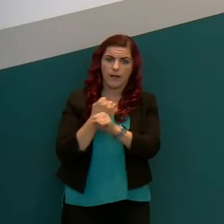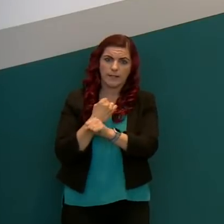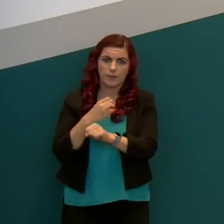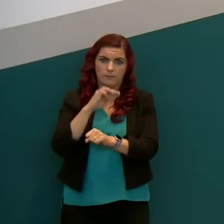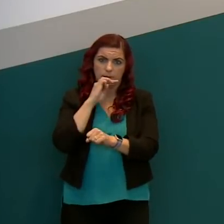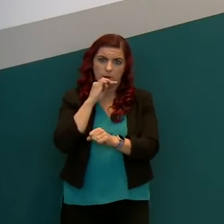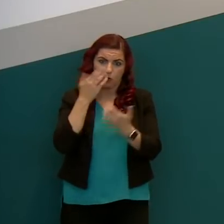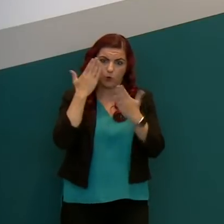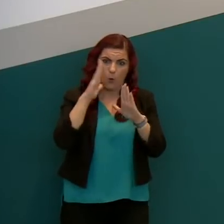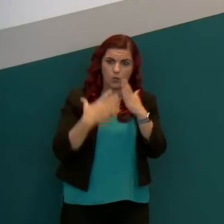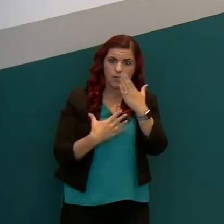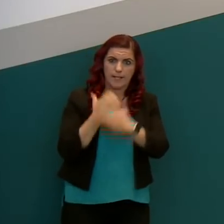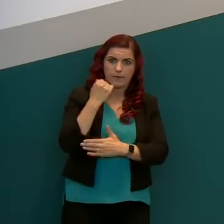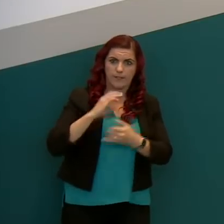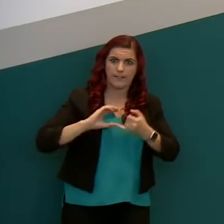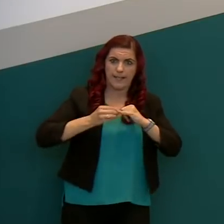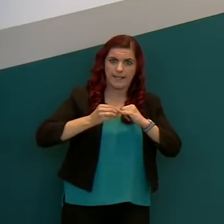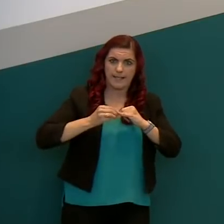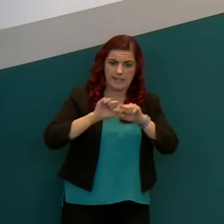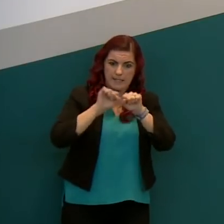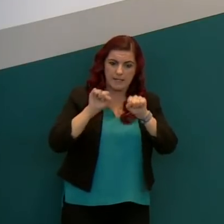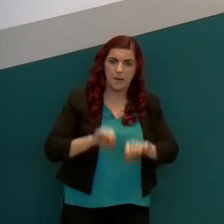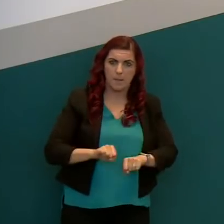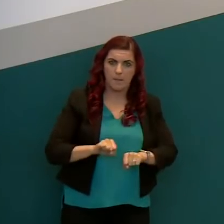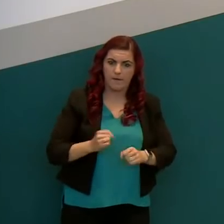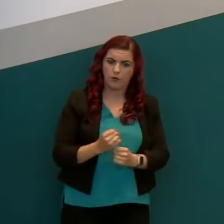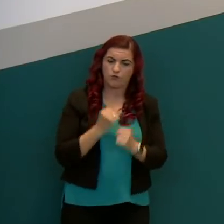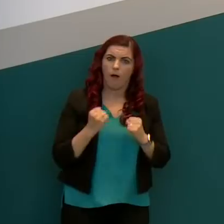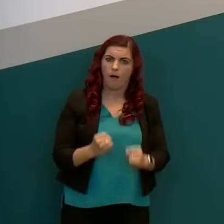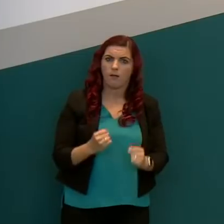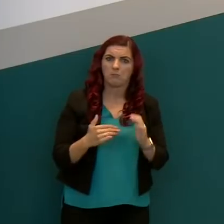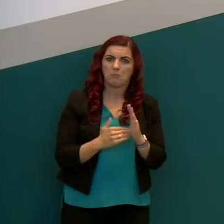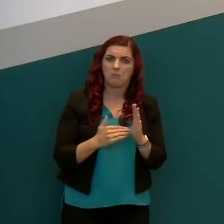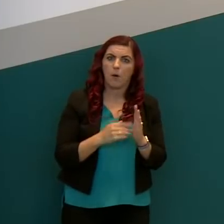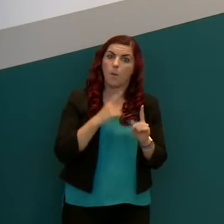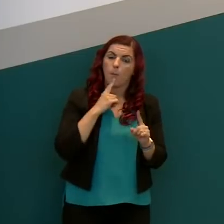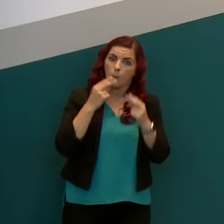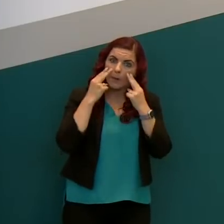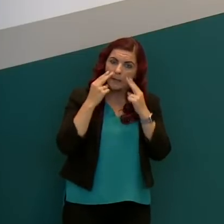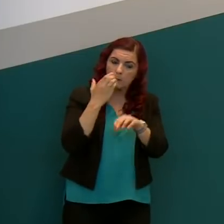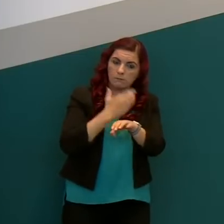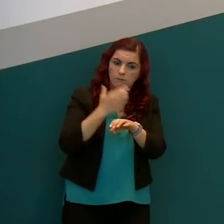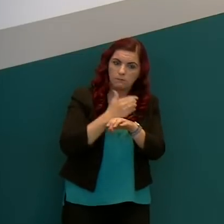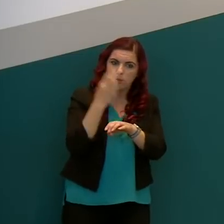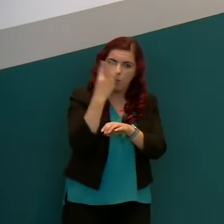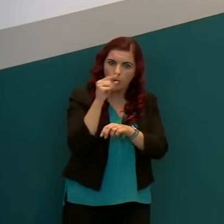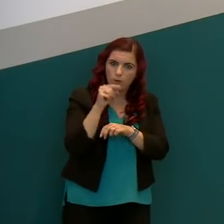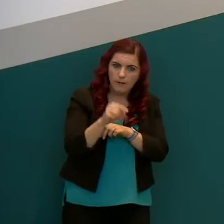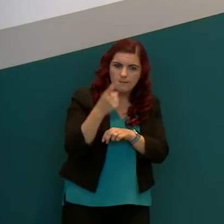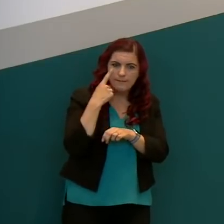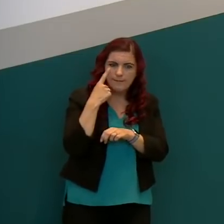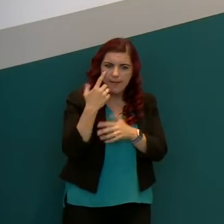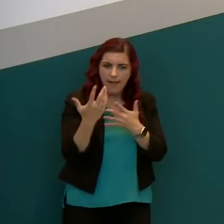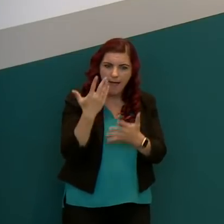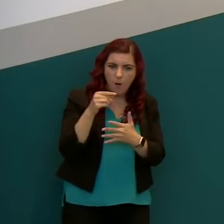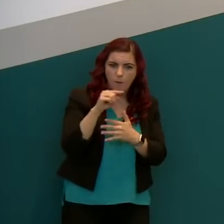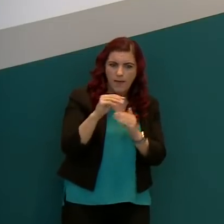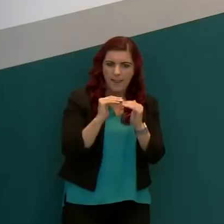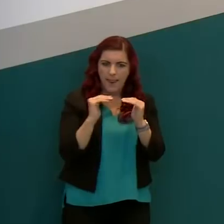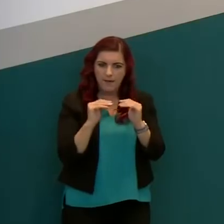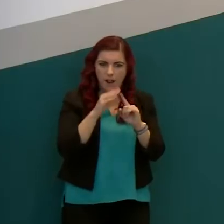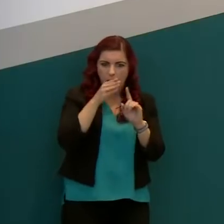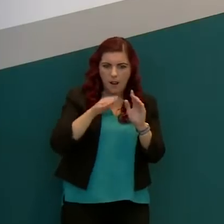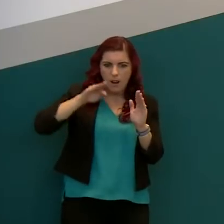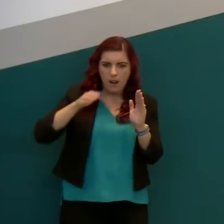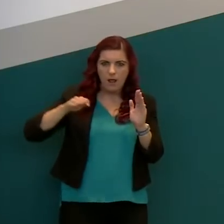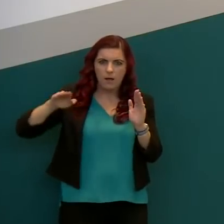regimen remains robust, but we need to keep a very close eye on that level of positivity